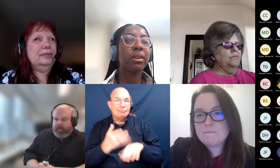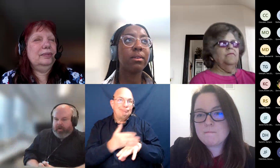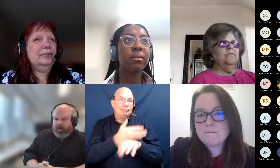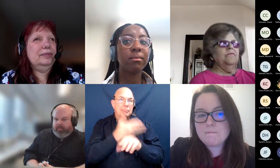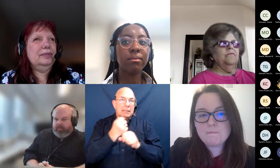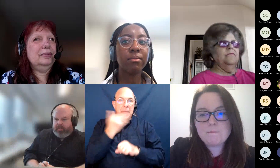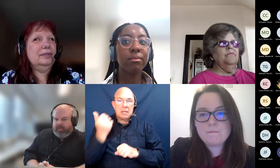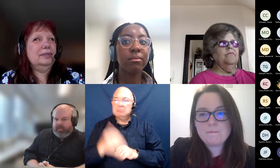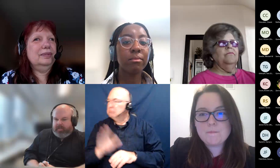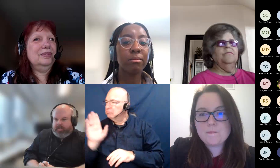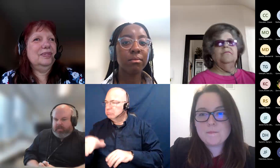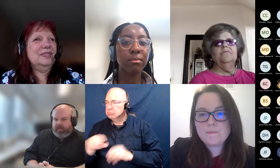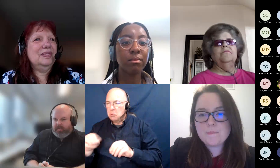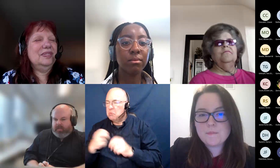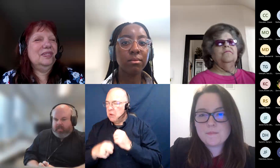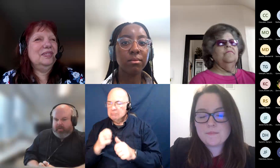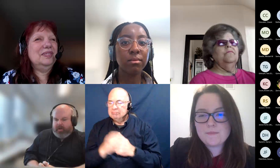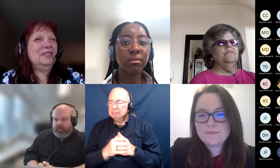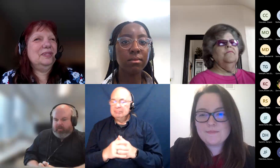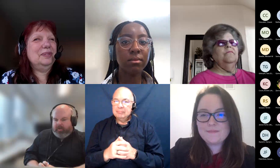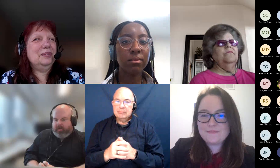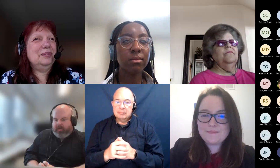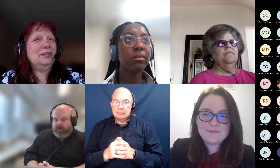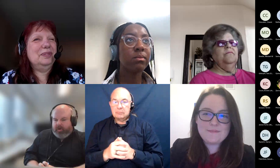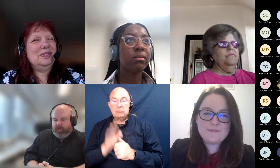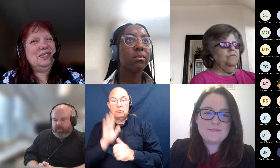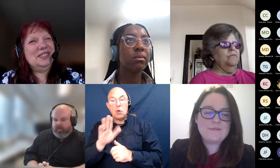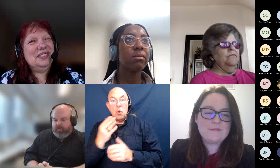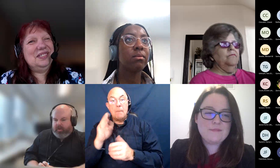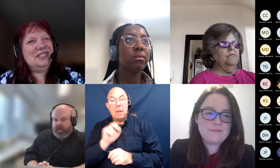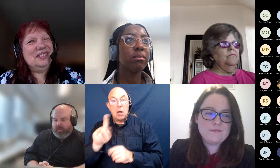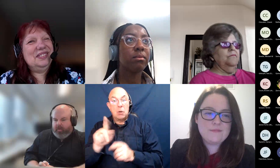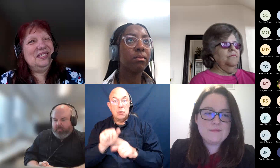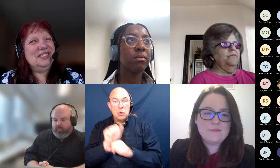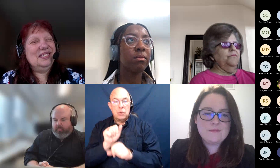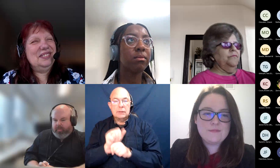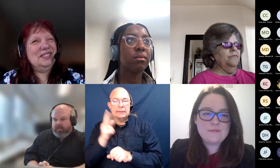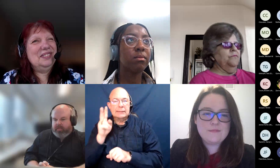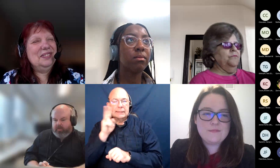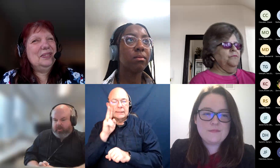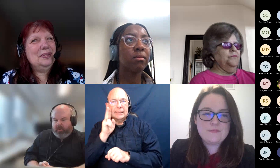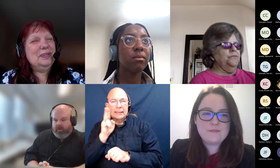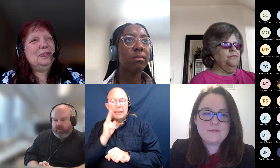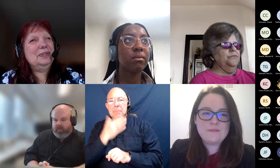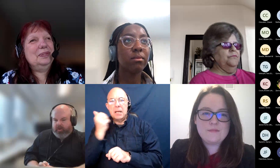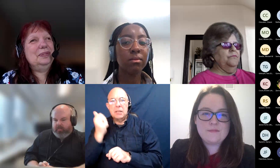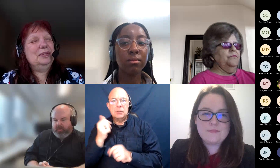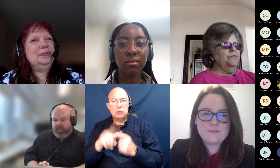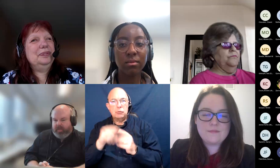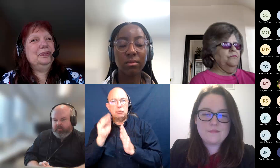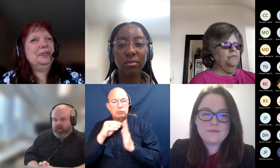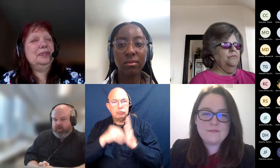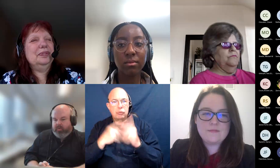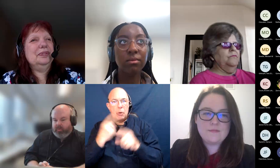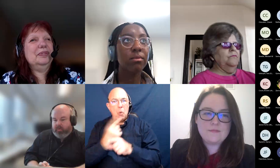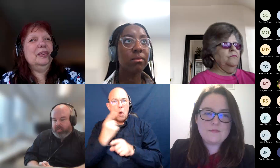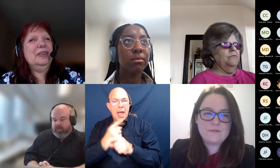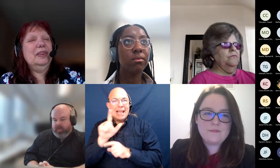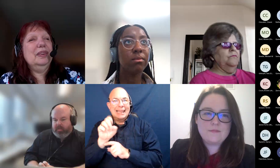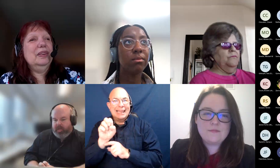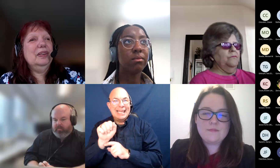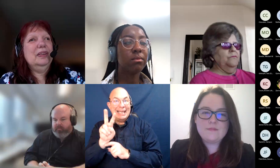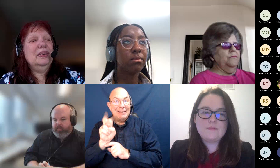That won't be a problem since it's part of your return to work. Let's look into how best to record the appropriate leave when you